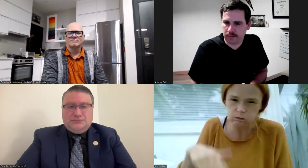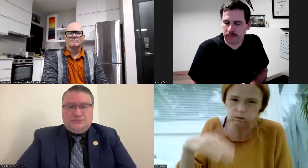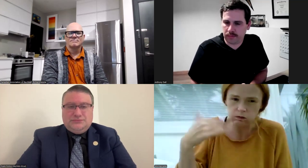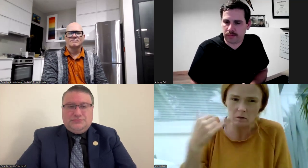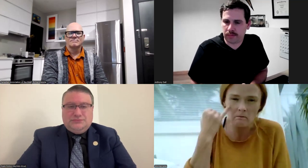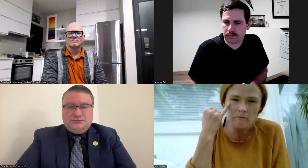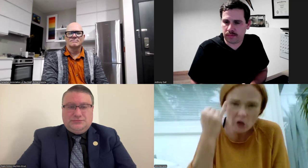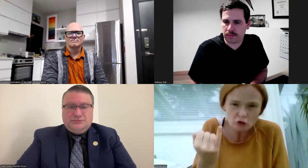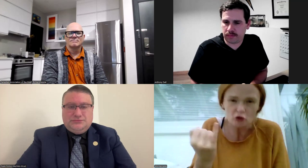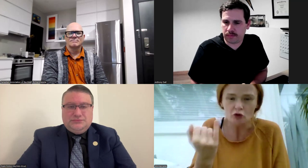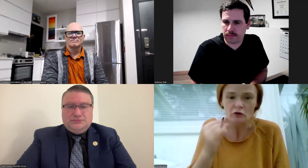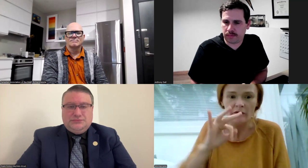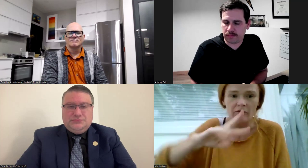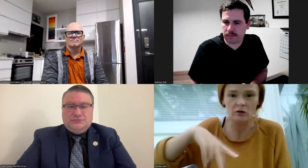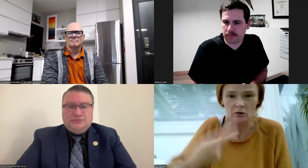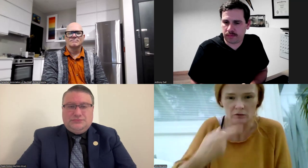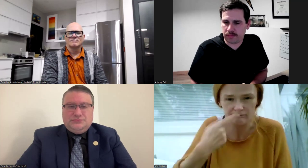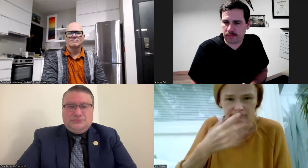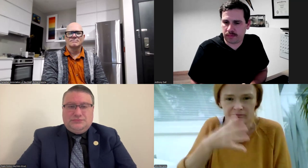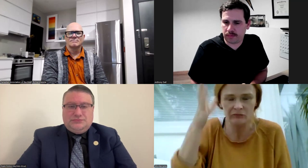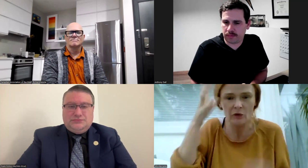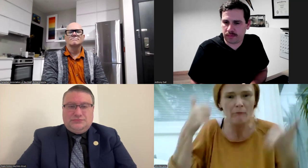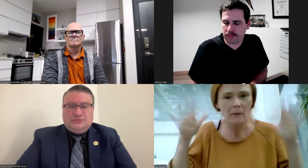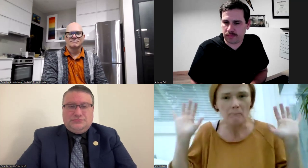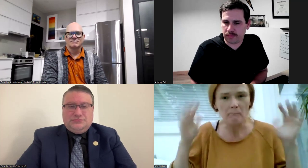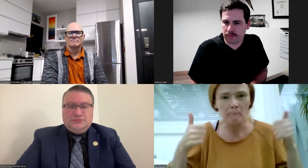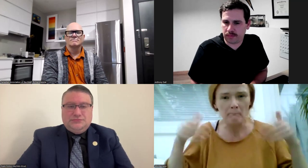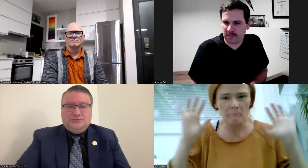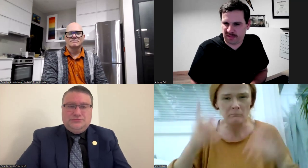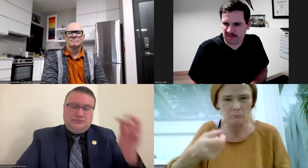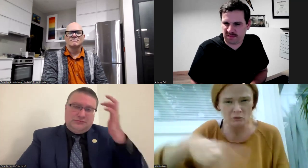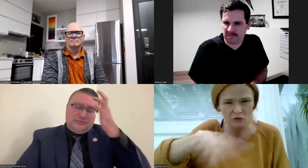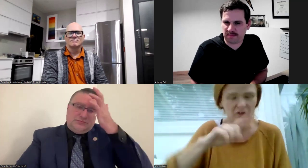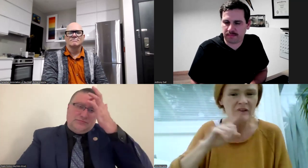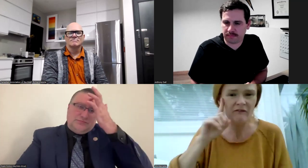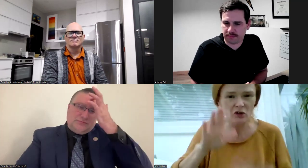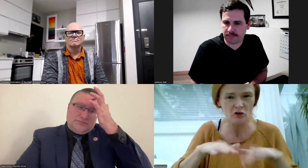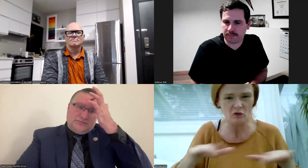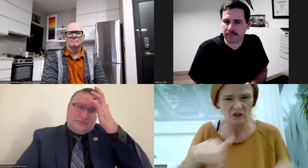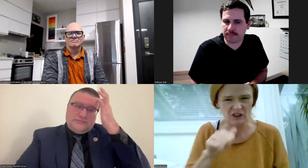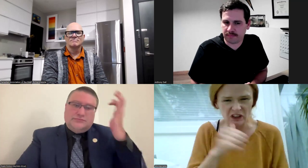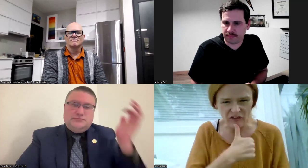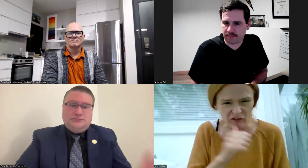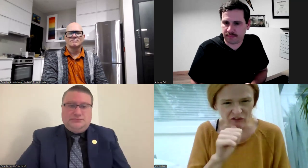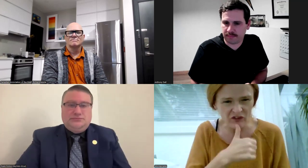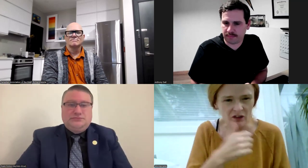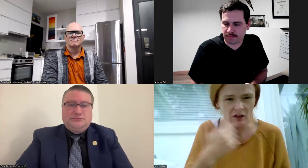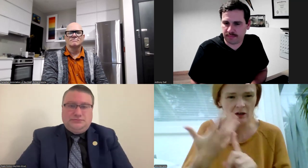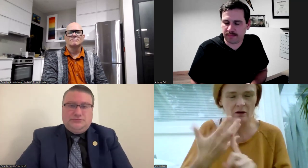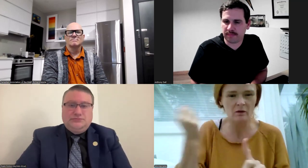children. It is exhausting, and I cannot imagine if the tables were turned and I just gave up and my